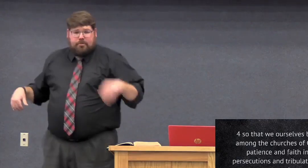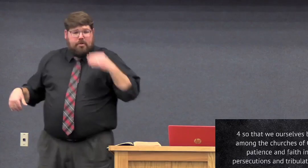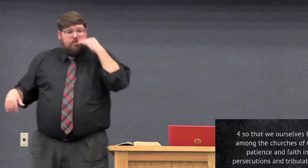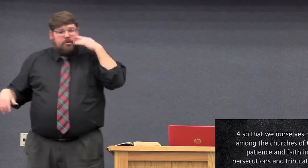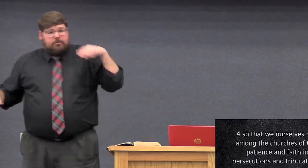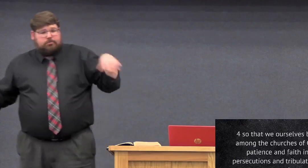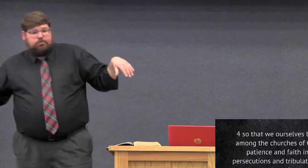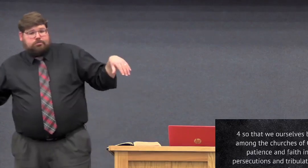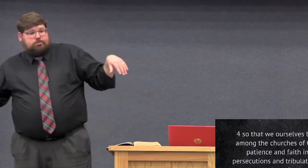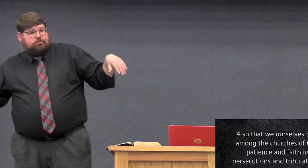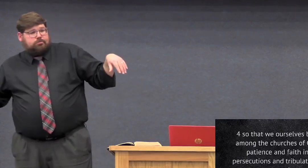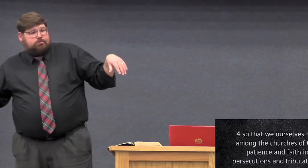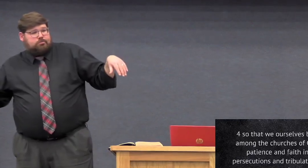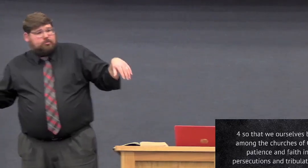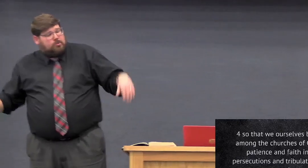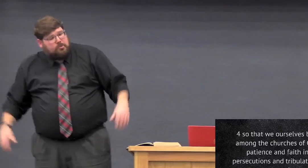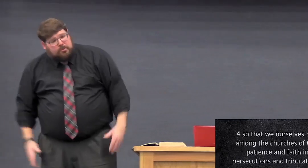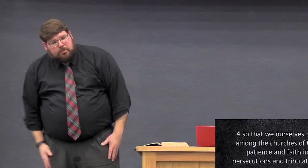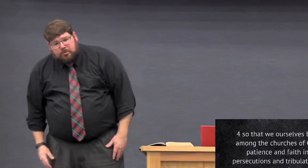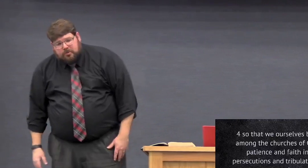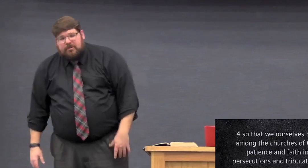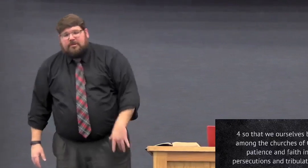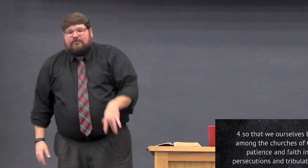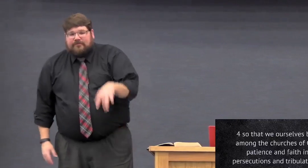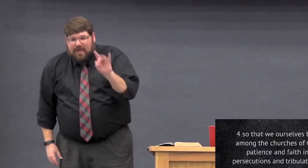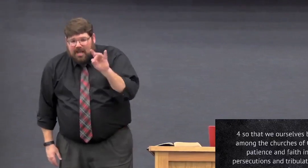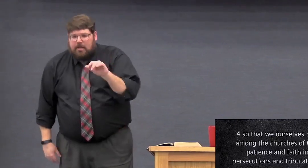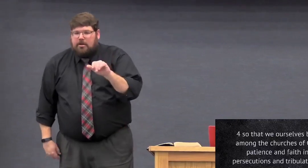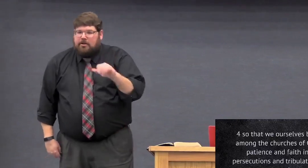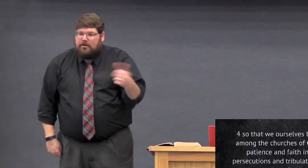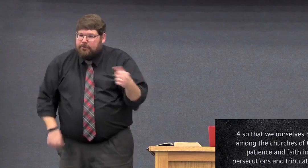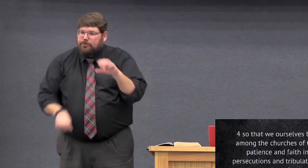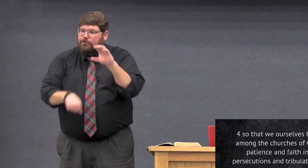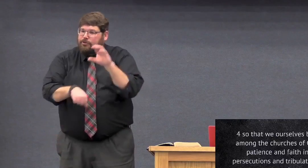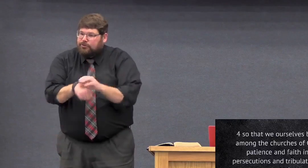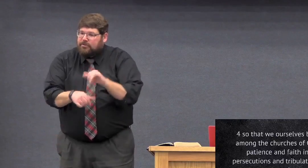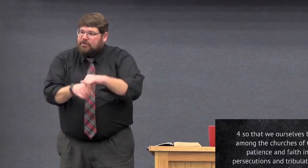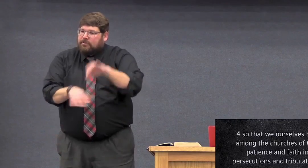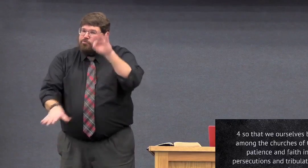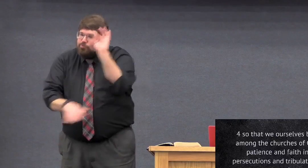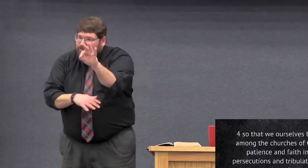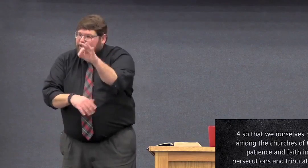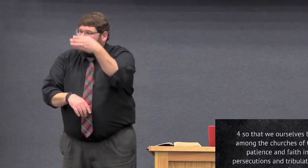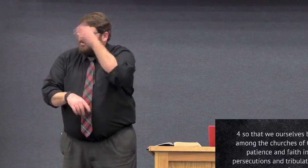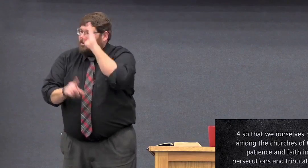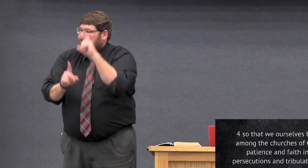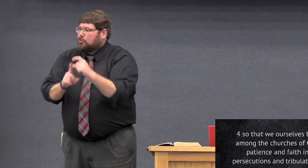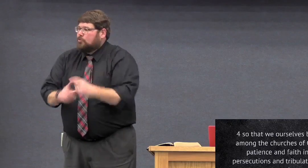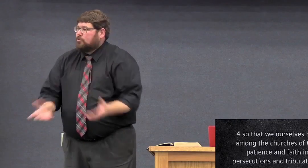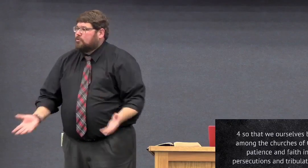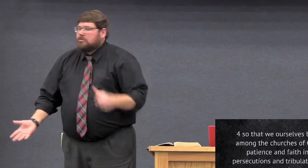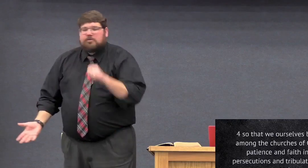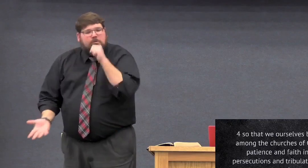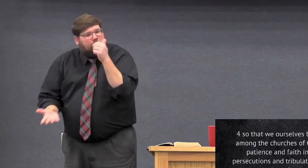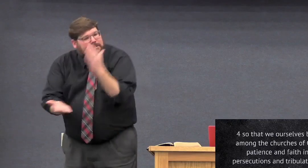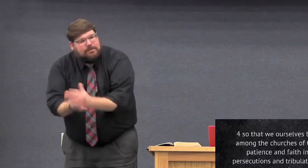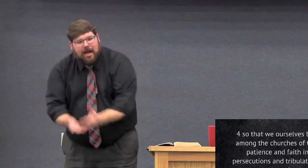we're over with, I'll stay home. No. Find another church that preaches God's word.